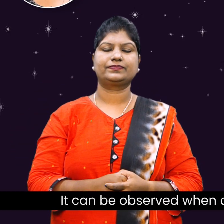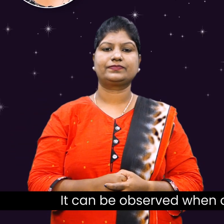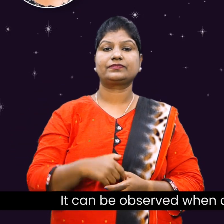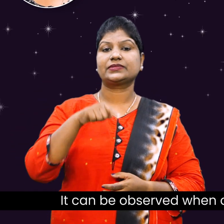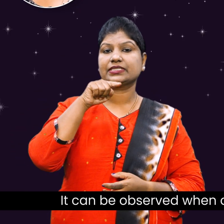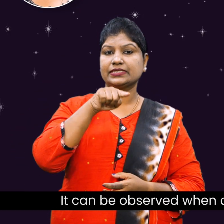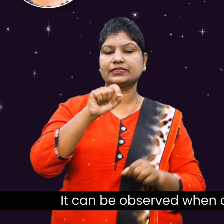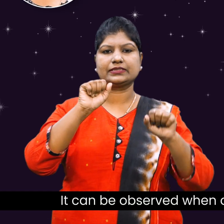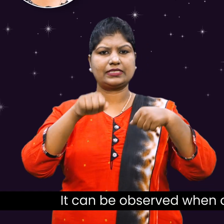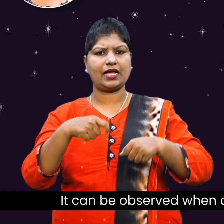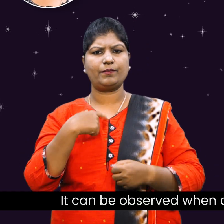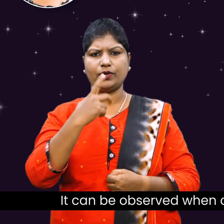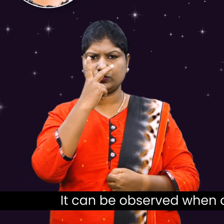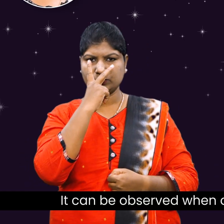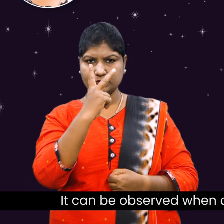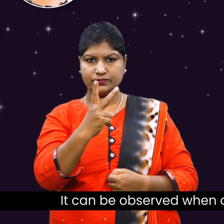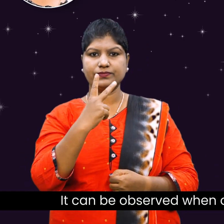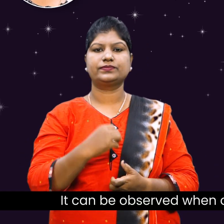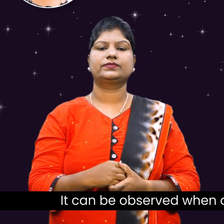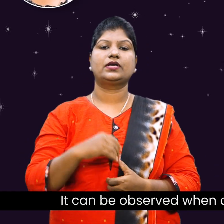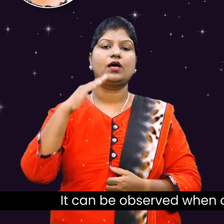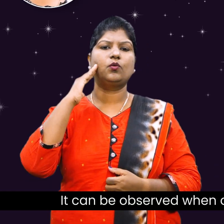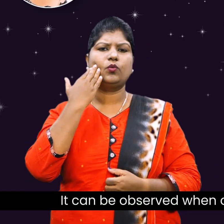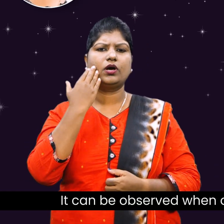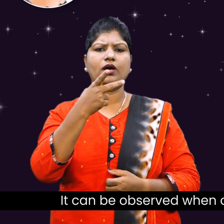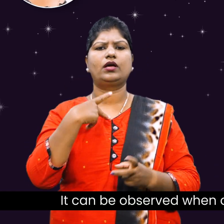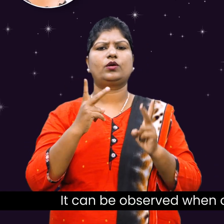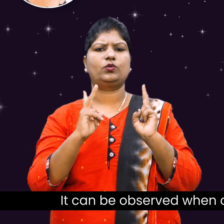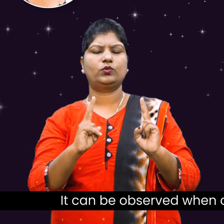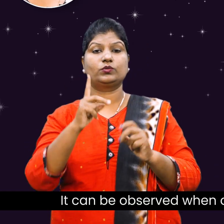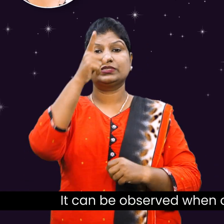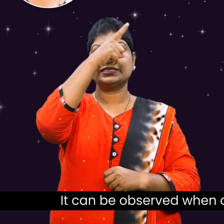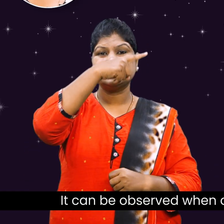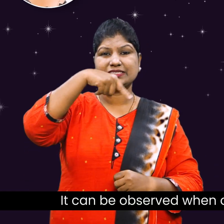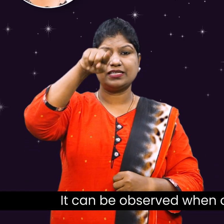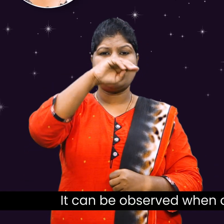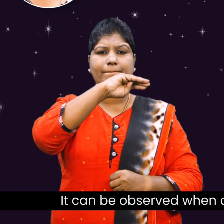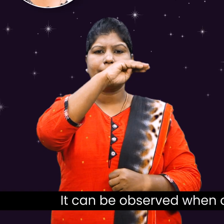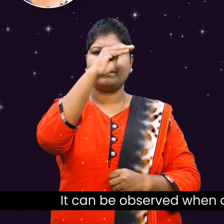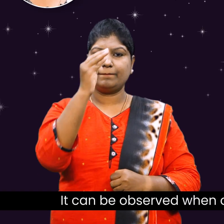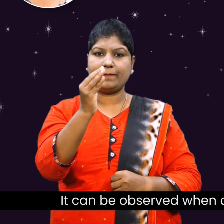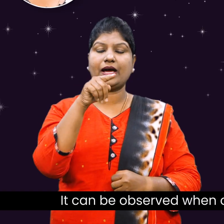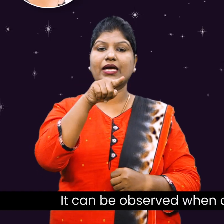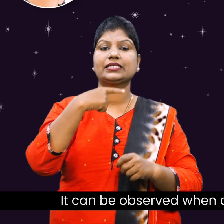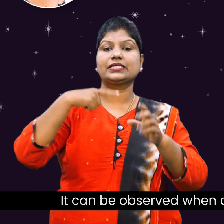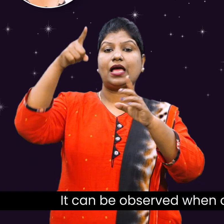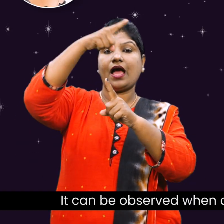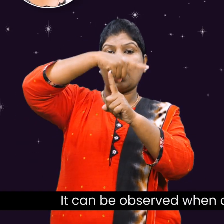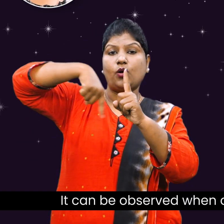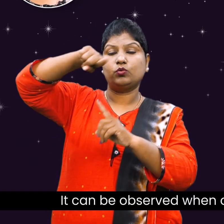It can be observed when only the partially shaded outer